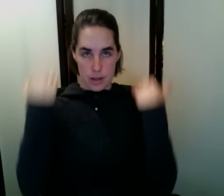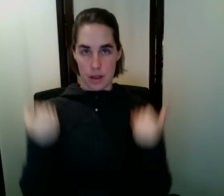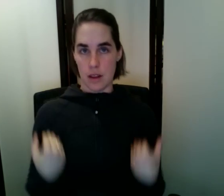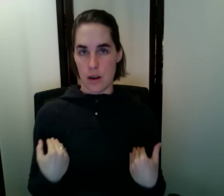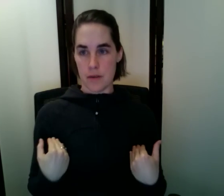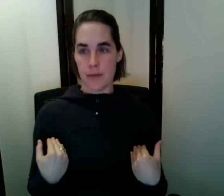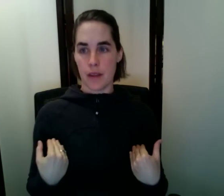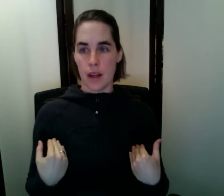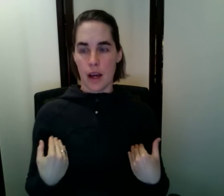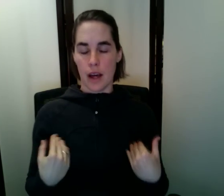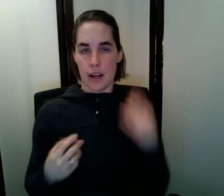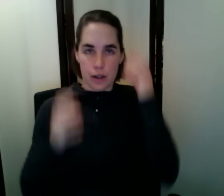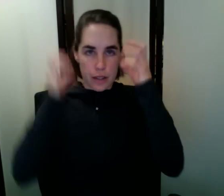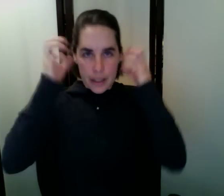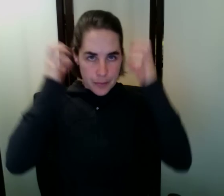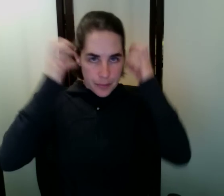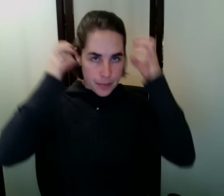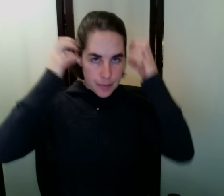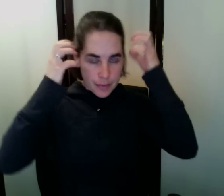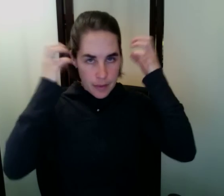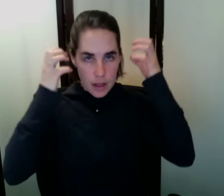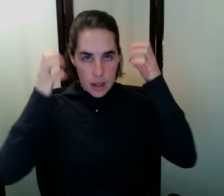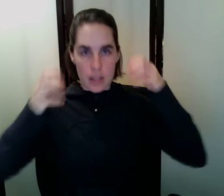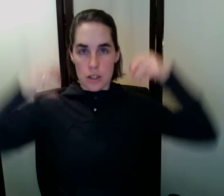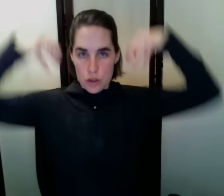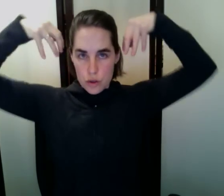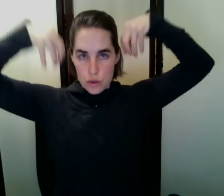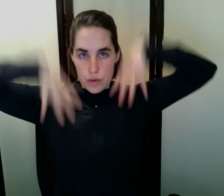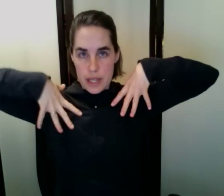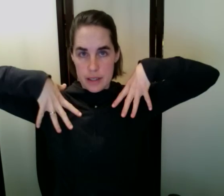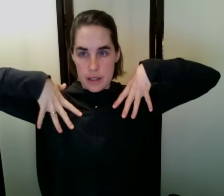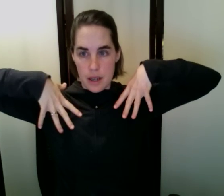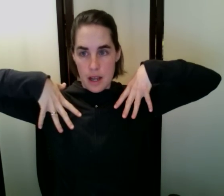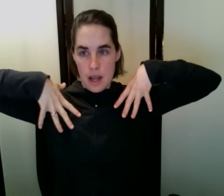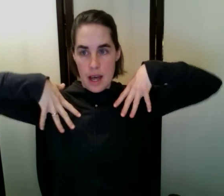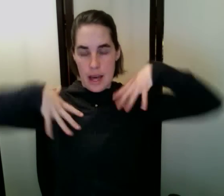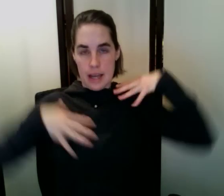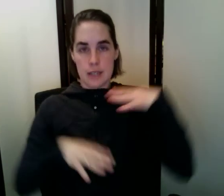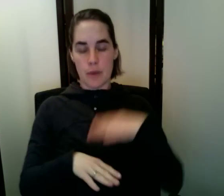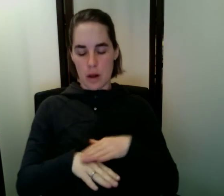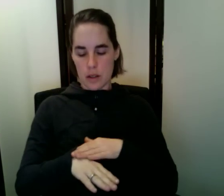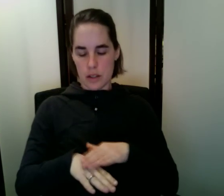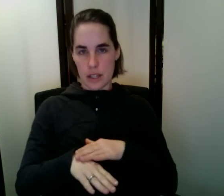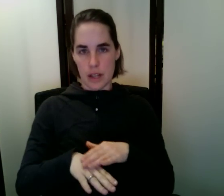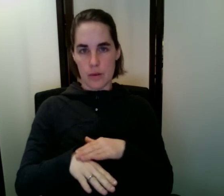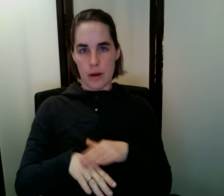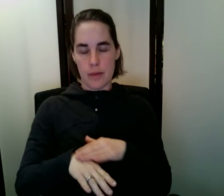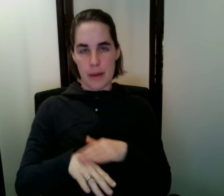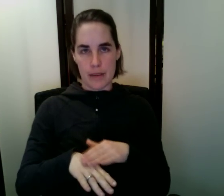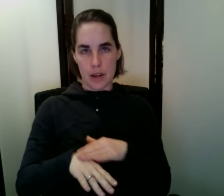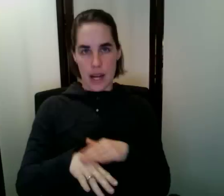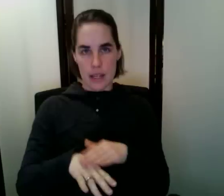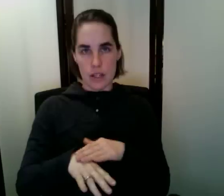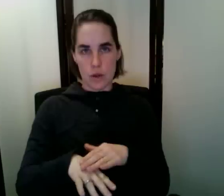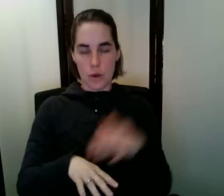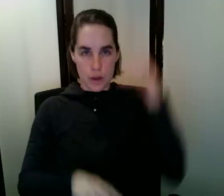long curly straight and bald you can either rub the back of your hand or you